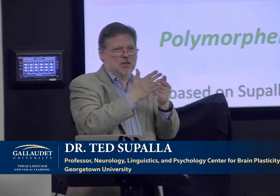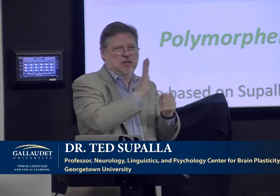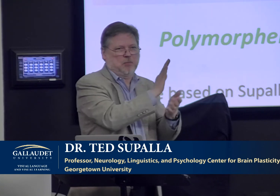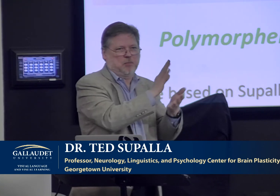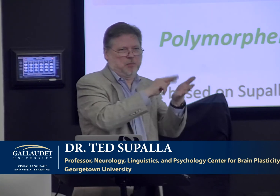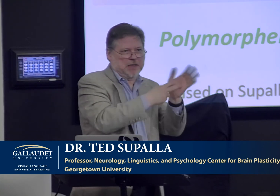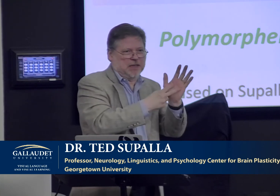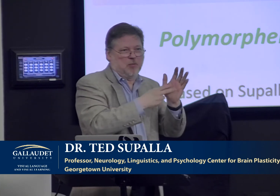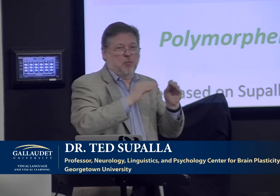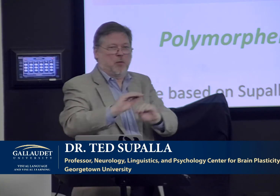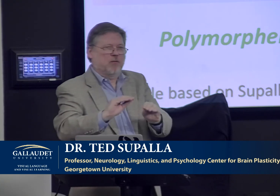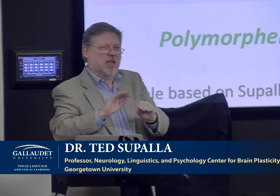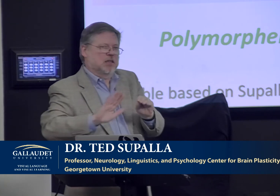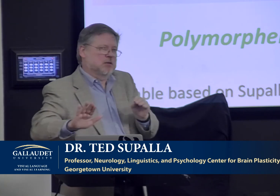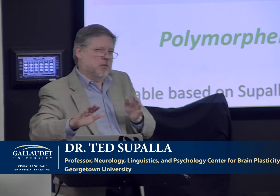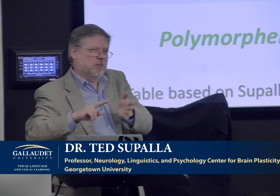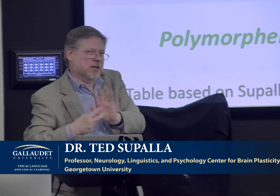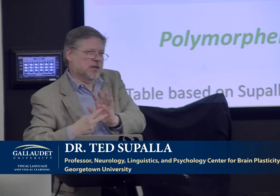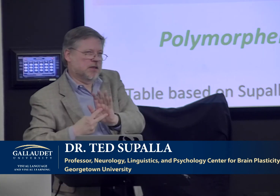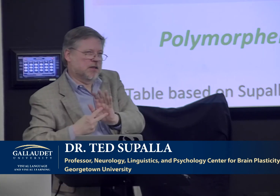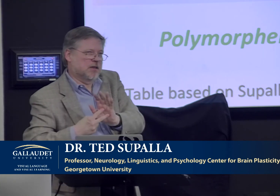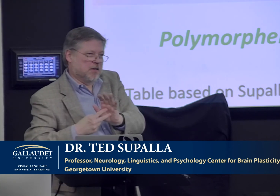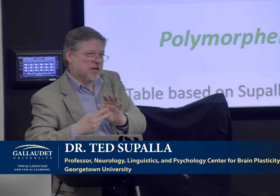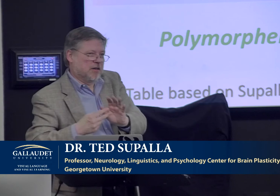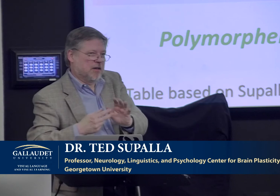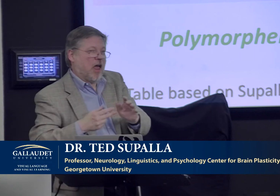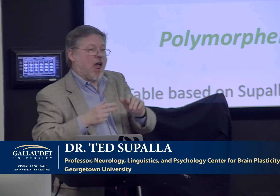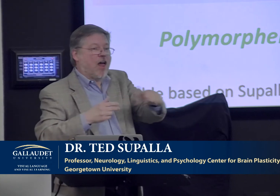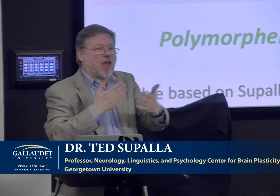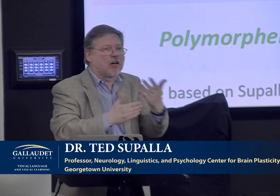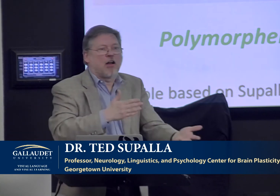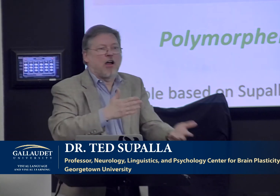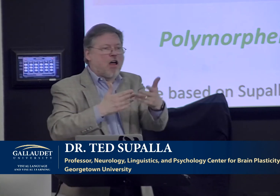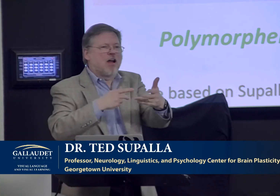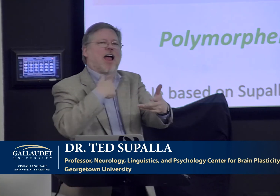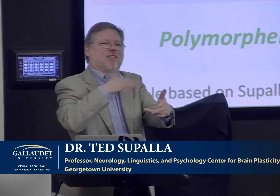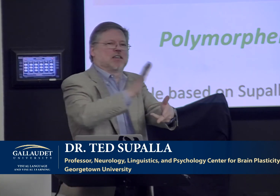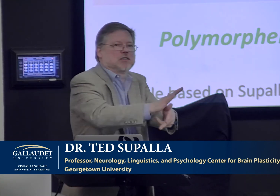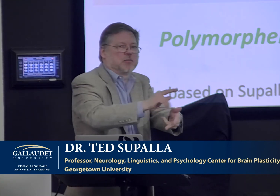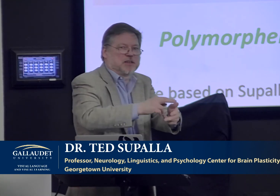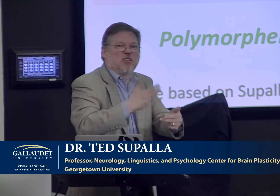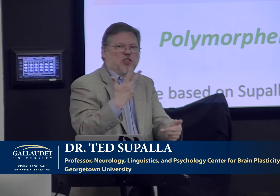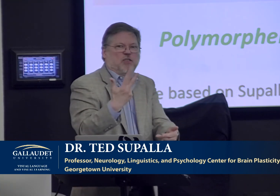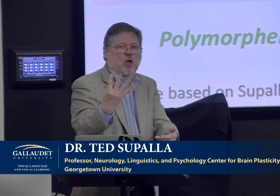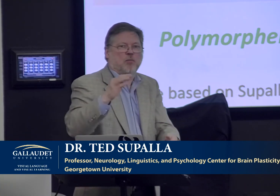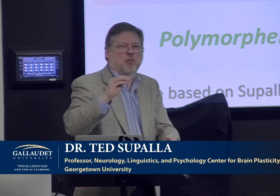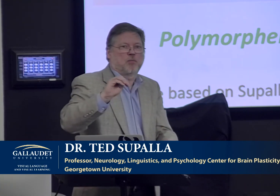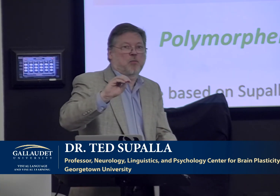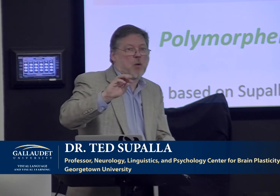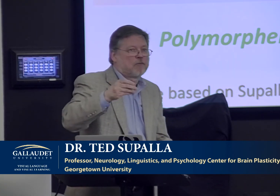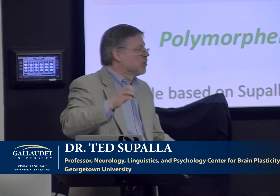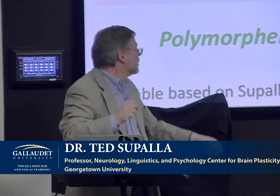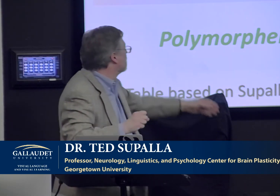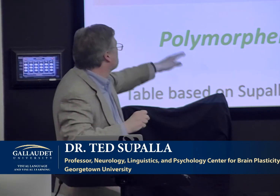up of a variety of morphemes. They can be monomorphemic or polymorphemic. You can have a